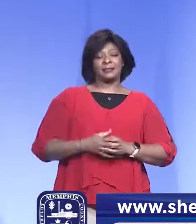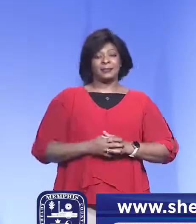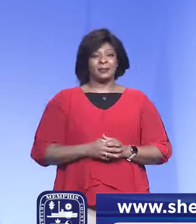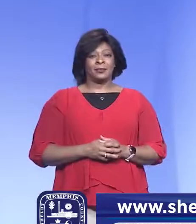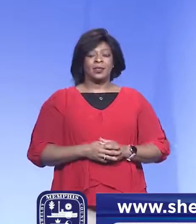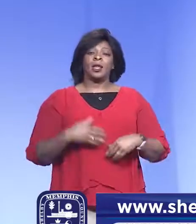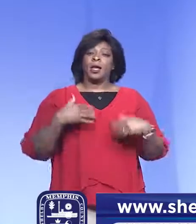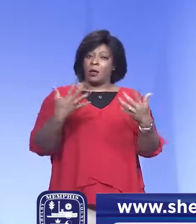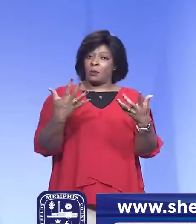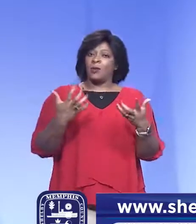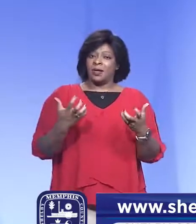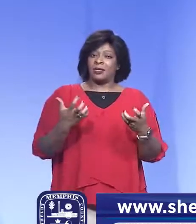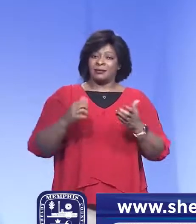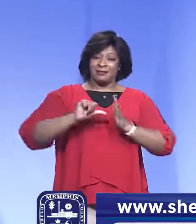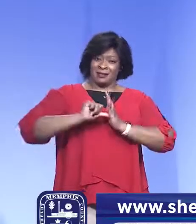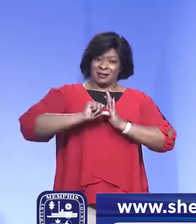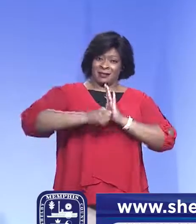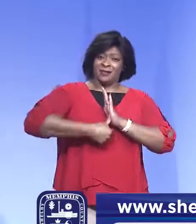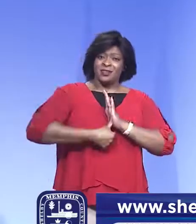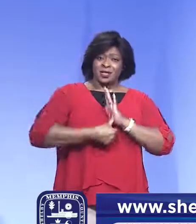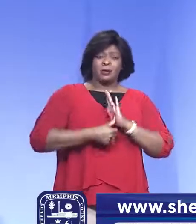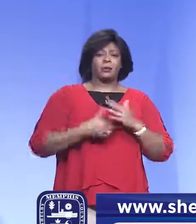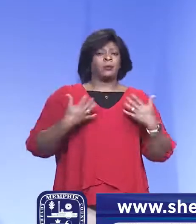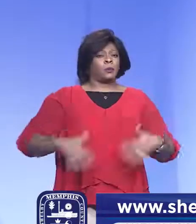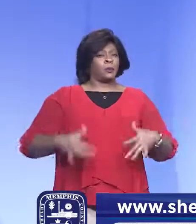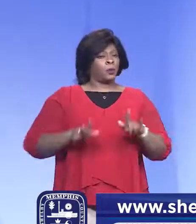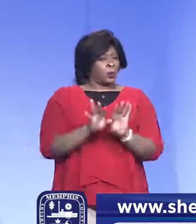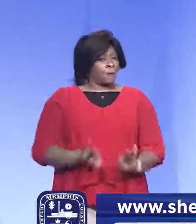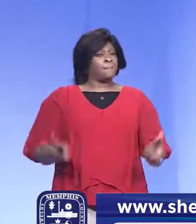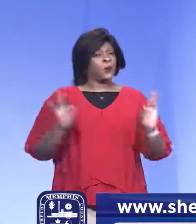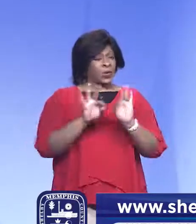So I just want to emphasize the importance